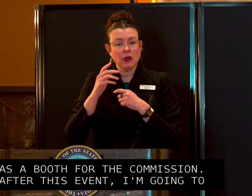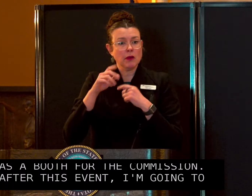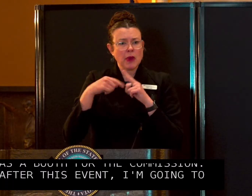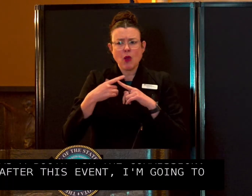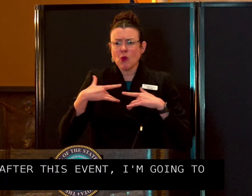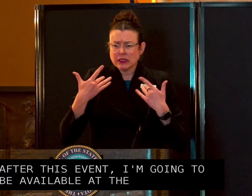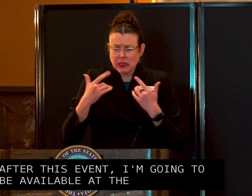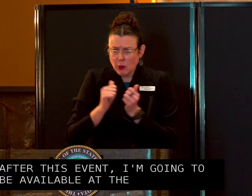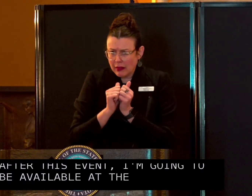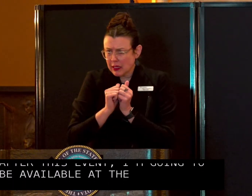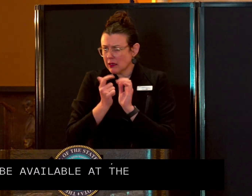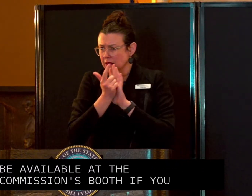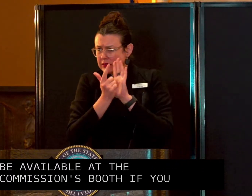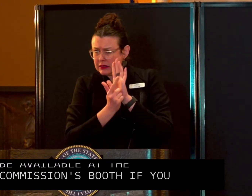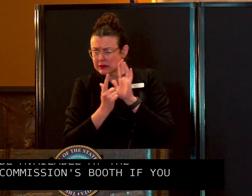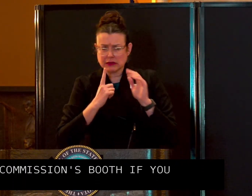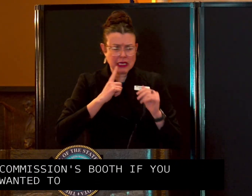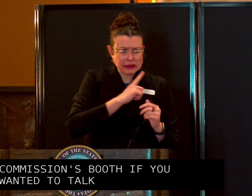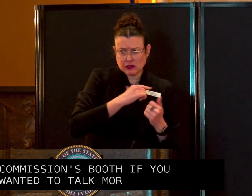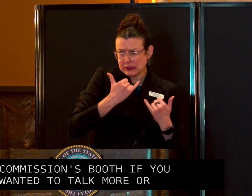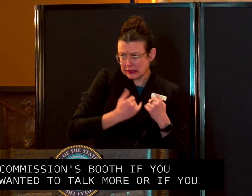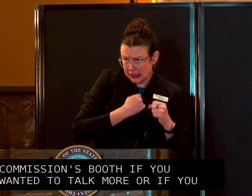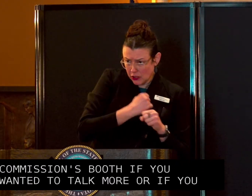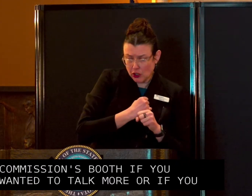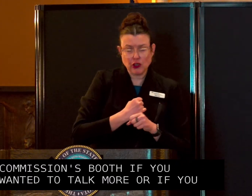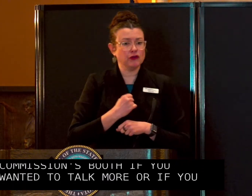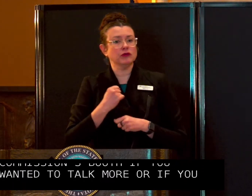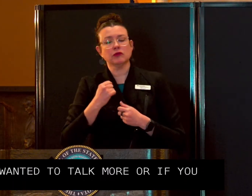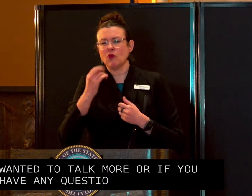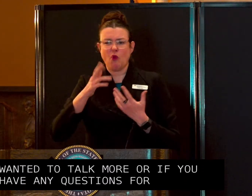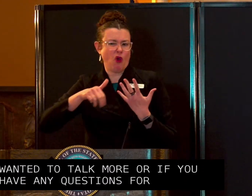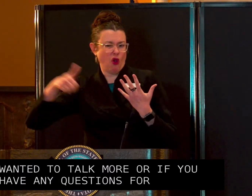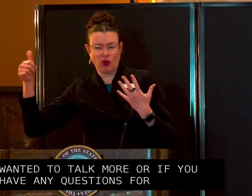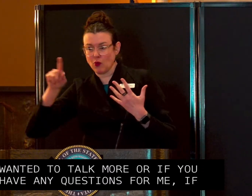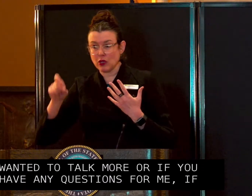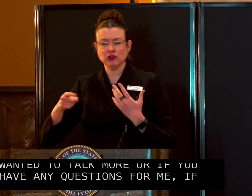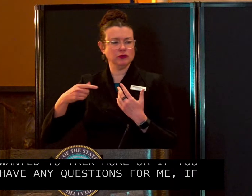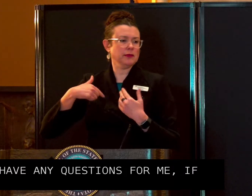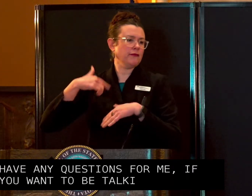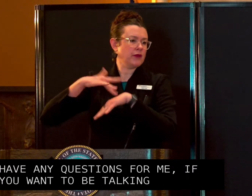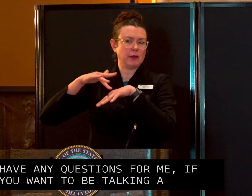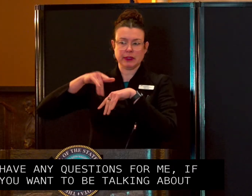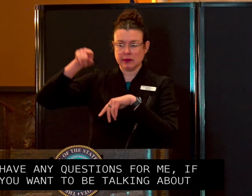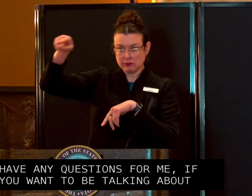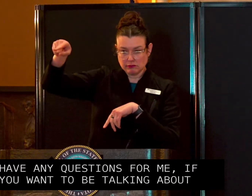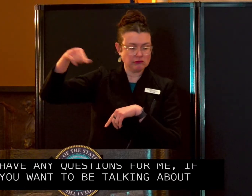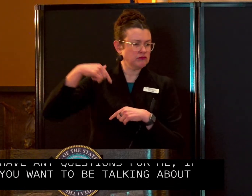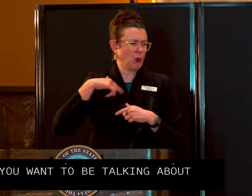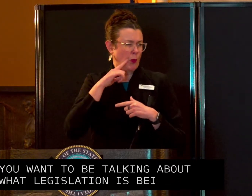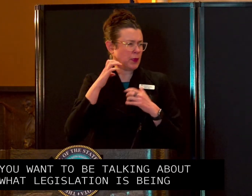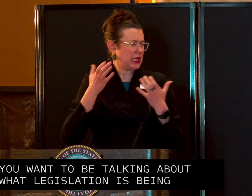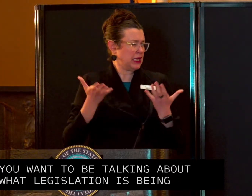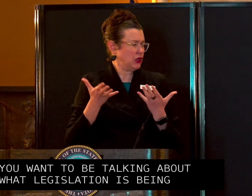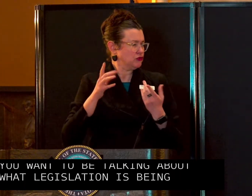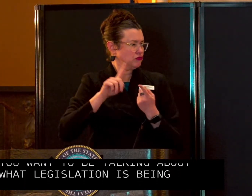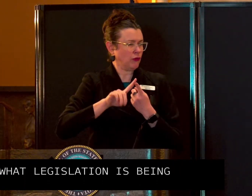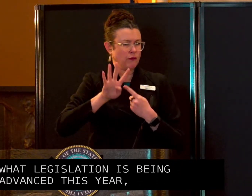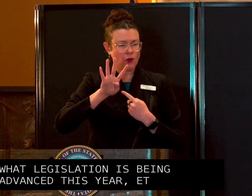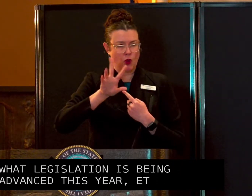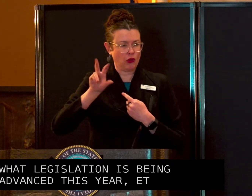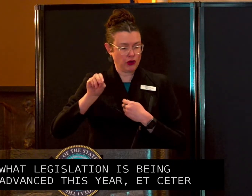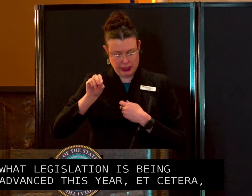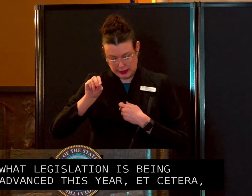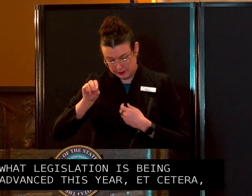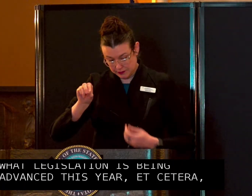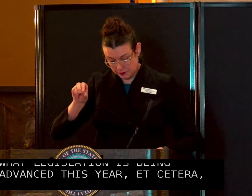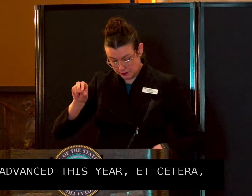booth if you wanted to talk more, or if you have any questions for me. If you want to be talking about what legislation is being advanced this year, etc., I'll be available